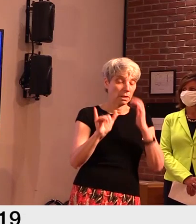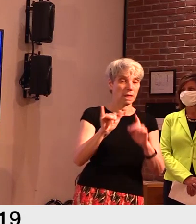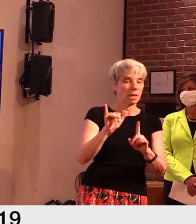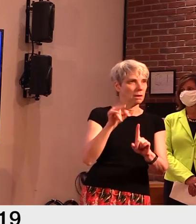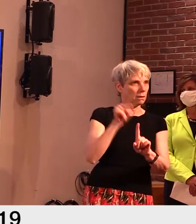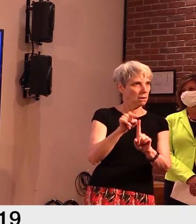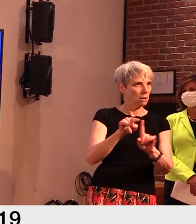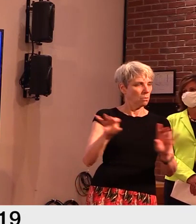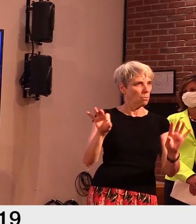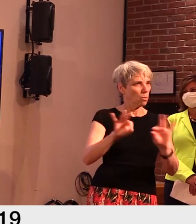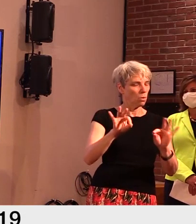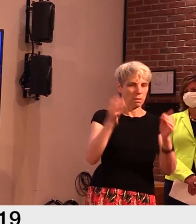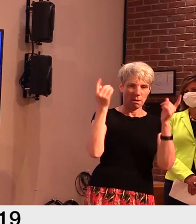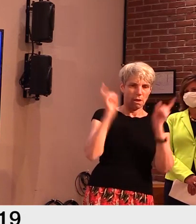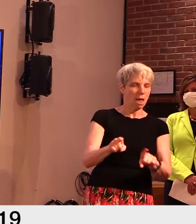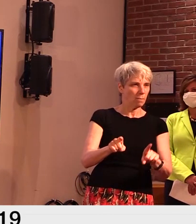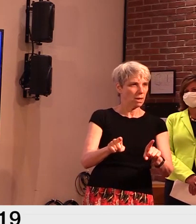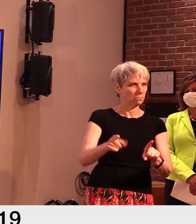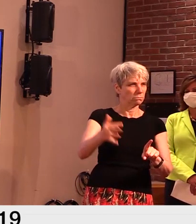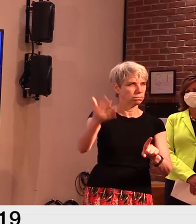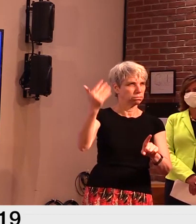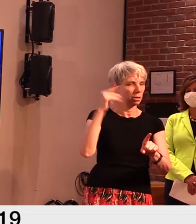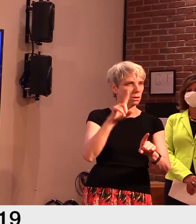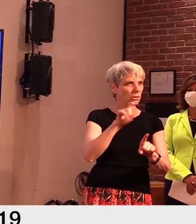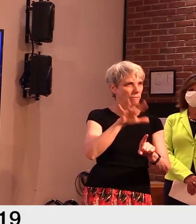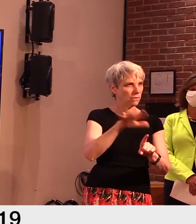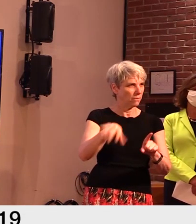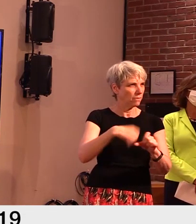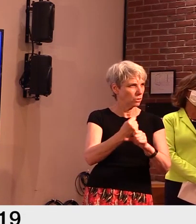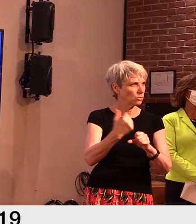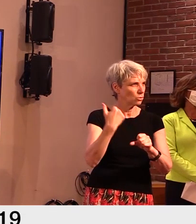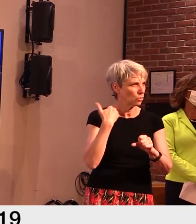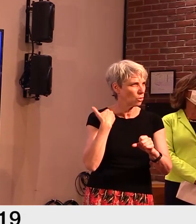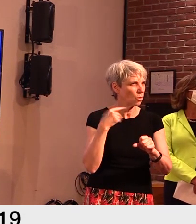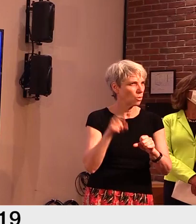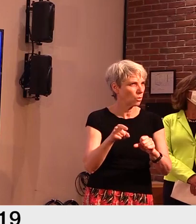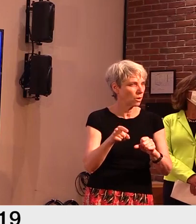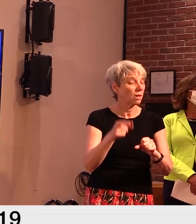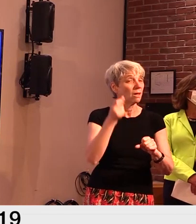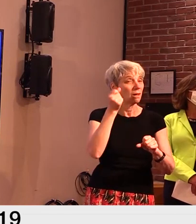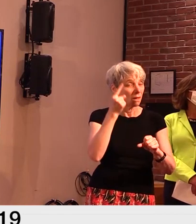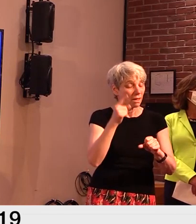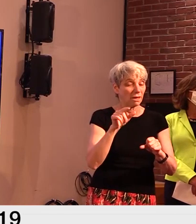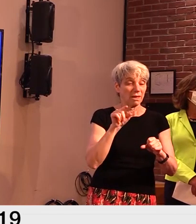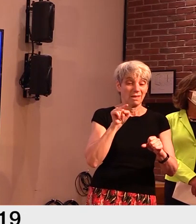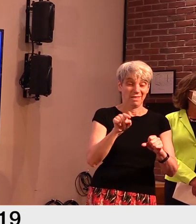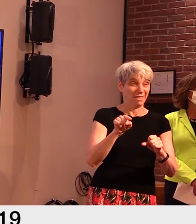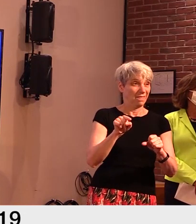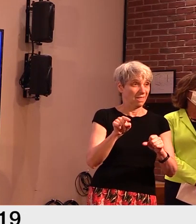June 19th has been celebrated as Juneteenth across the nation.